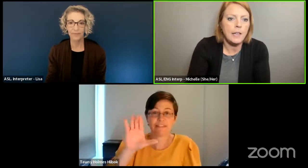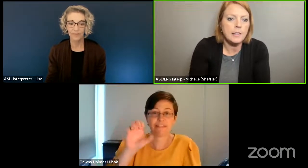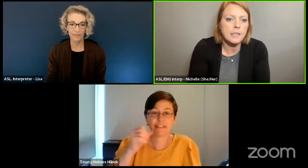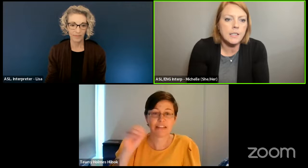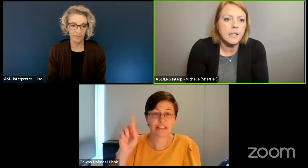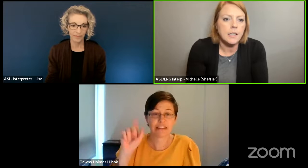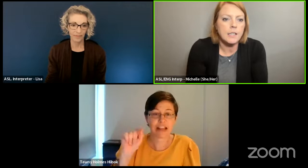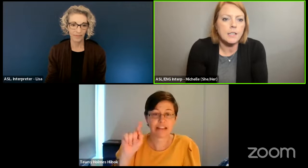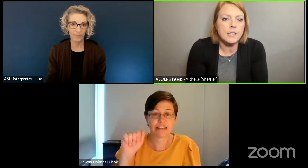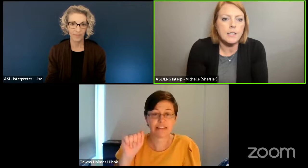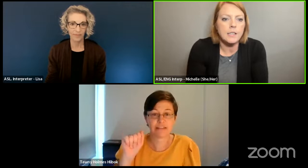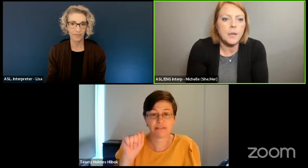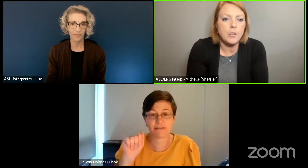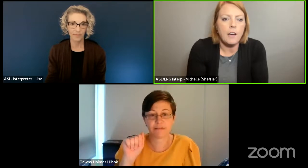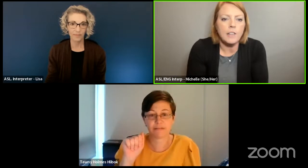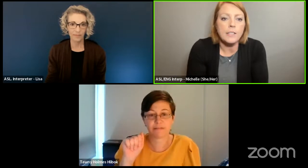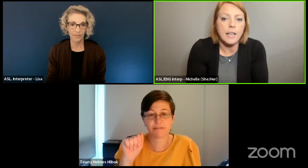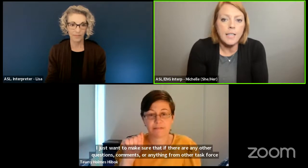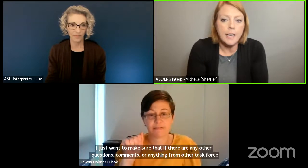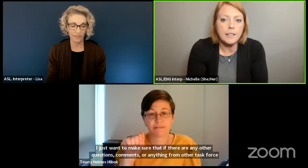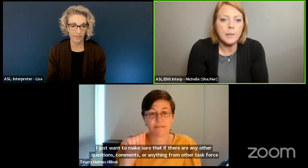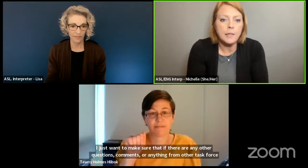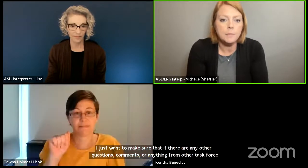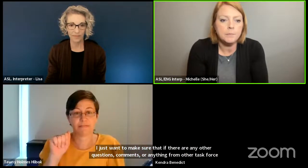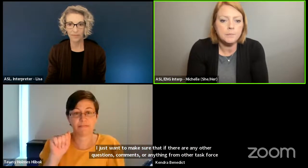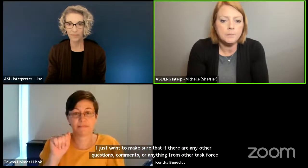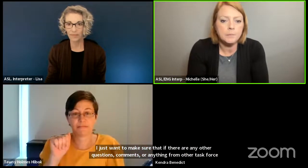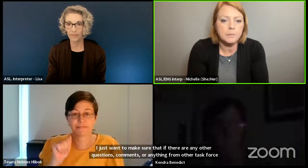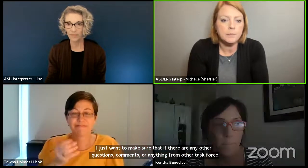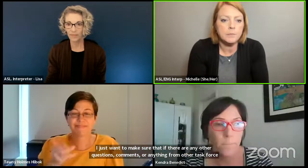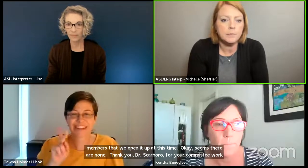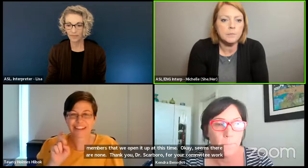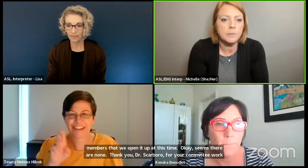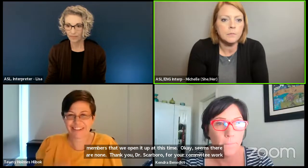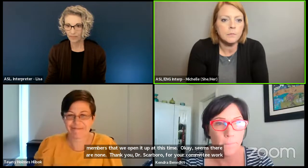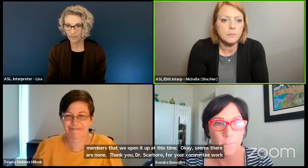And the next is the Demographics and Data Committee.